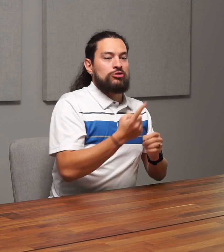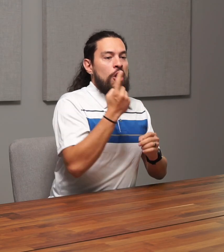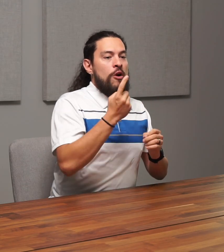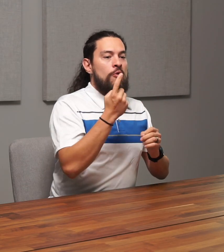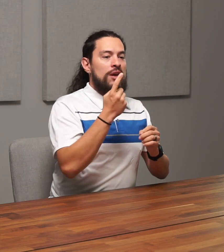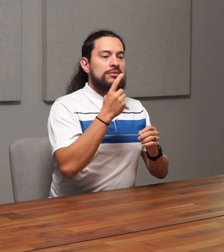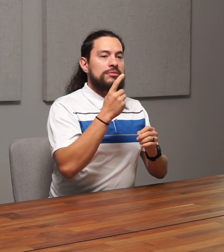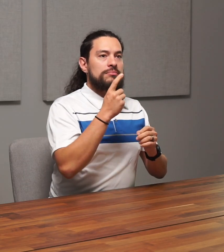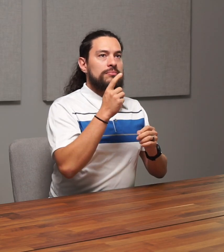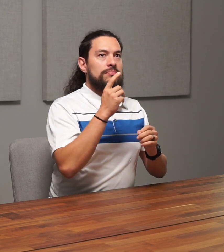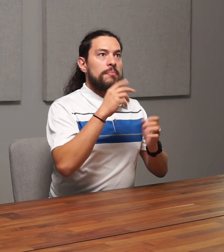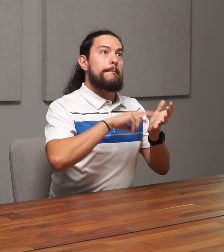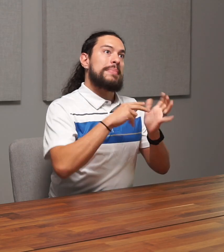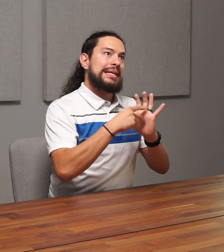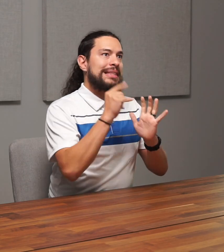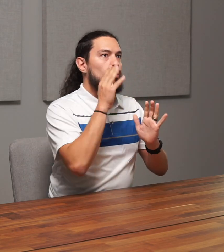loves them and they were created for a purpose